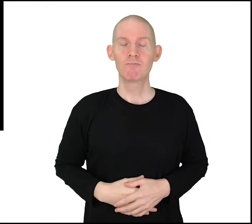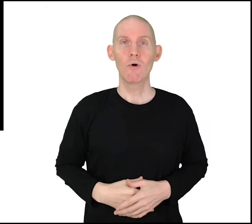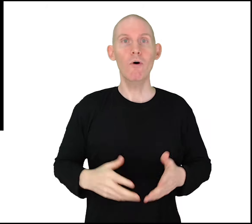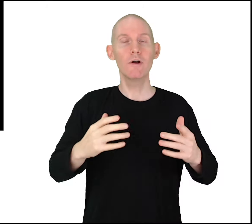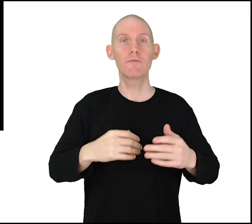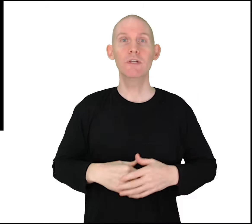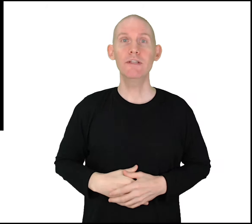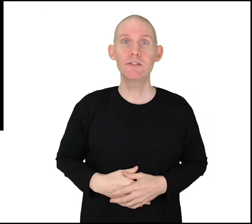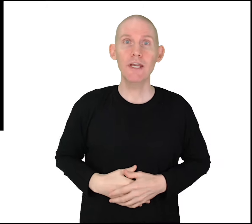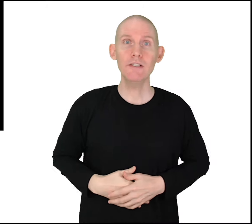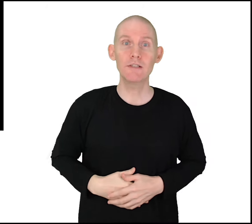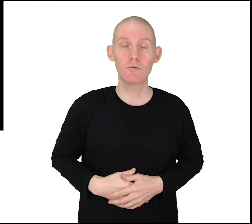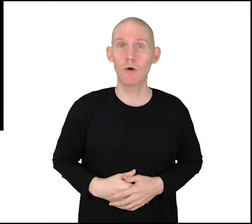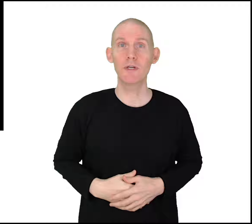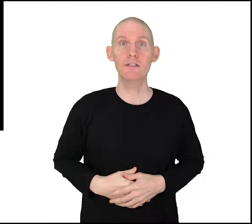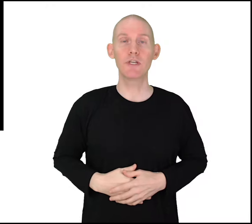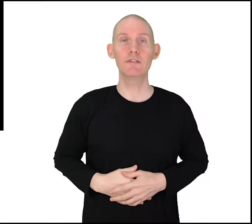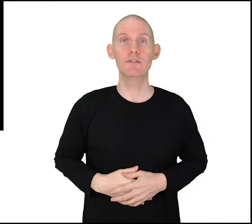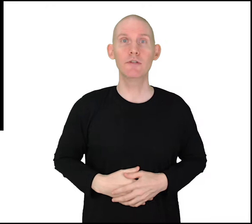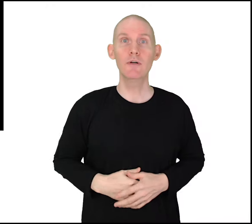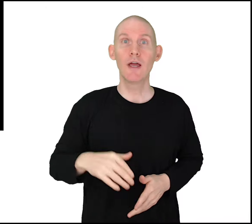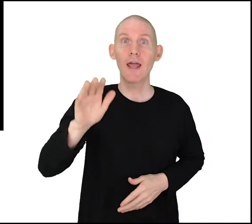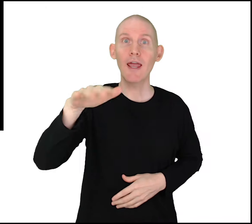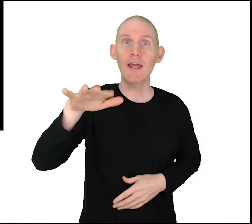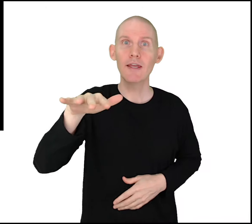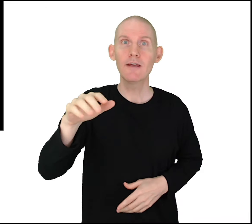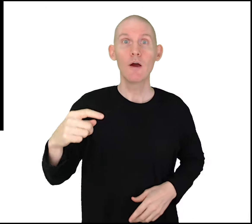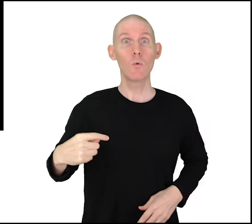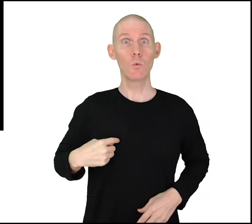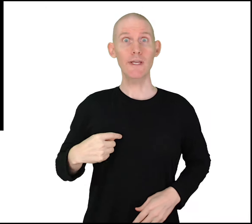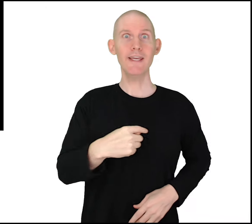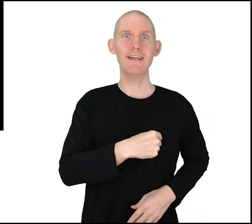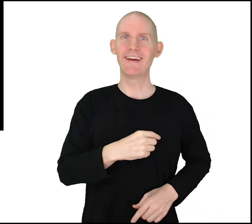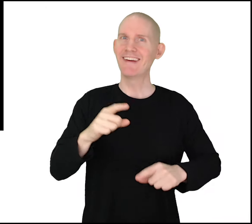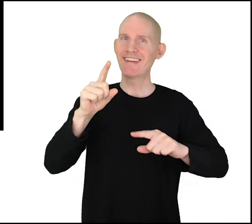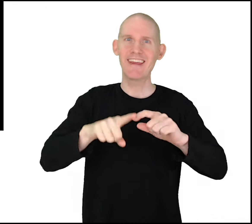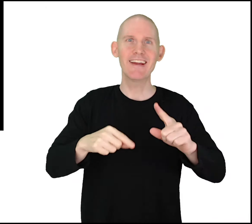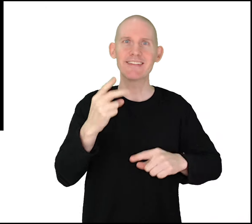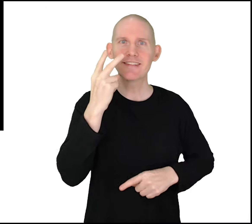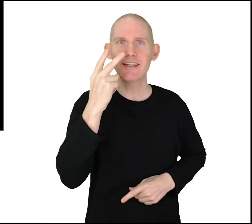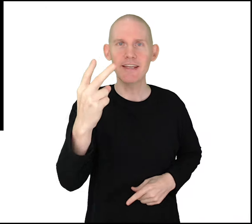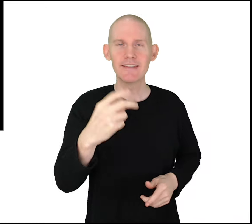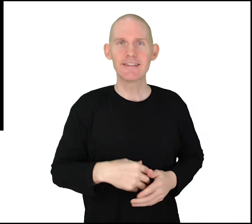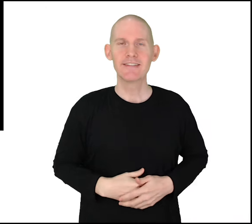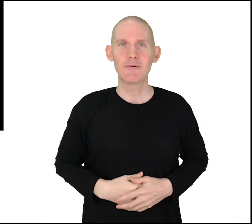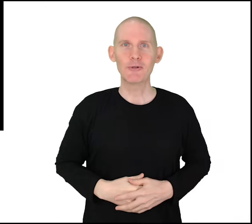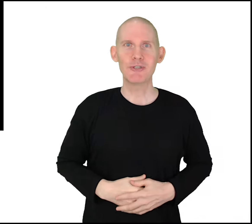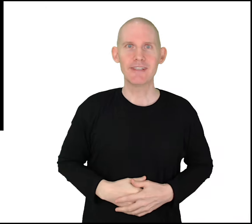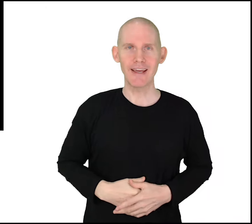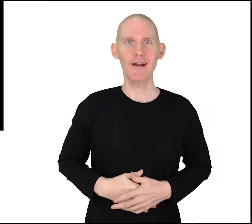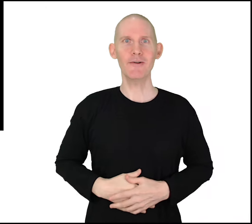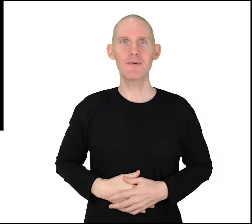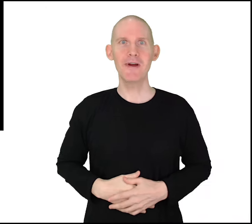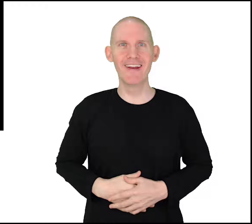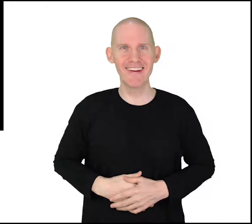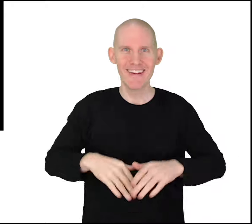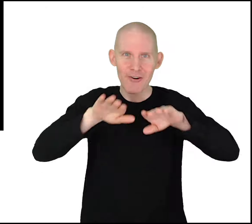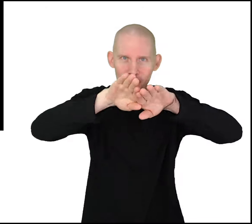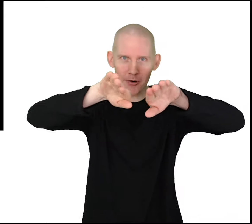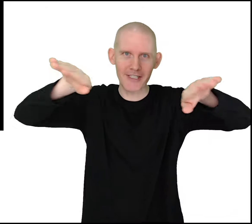Or if you need to change it, well, we can change it to, hey, we can't see. Would you get out of the way? Get